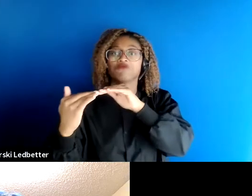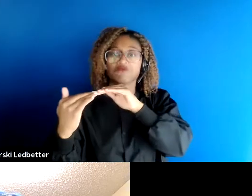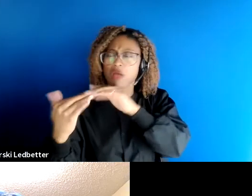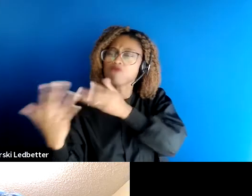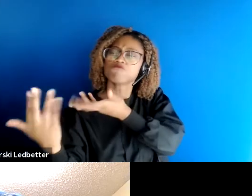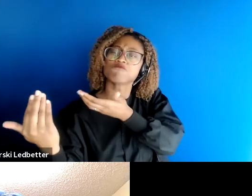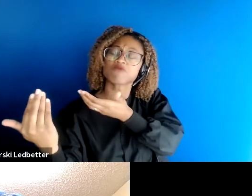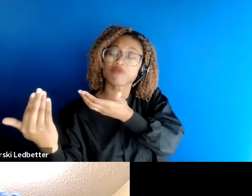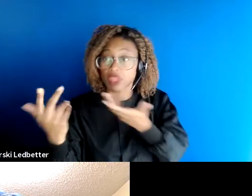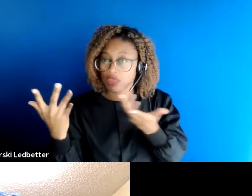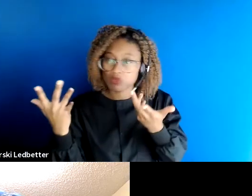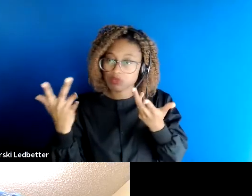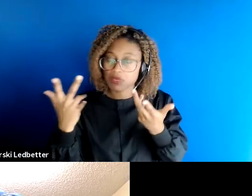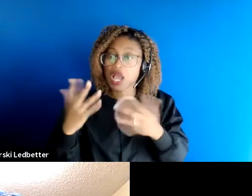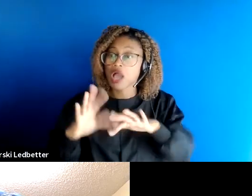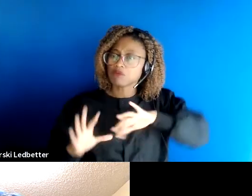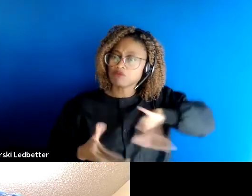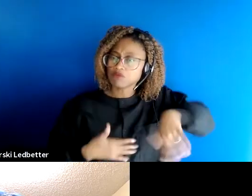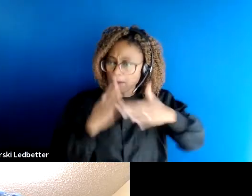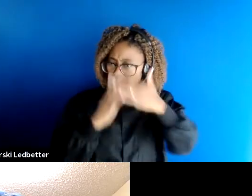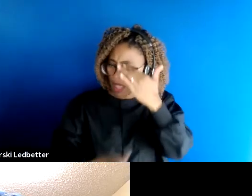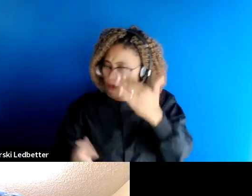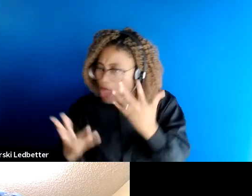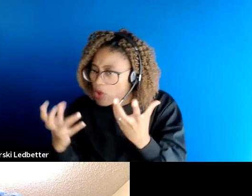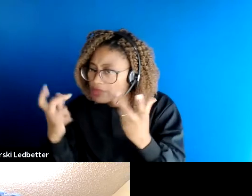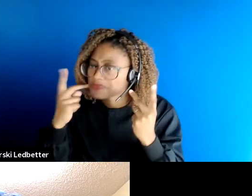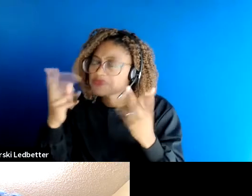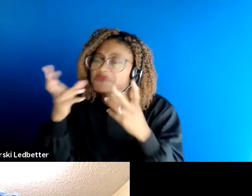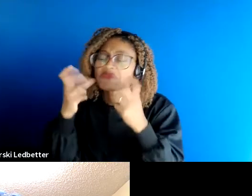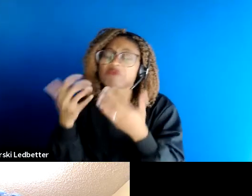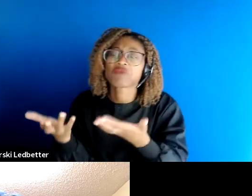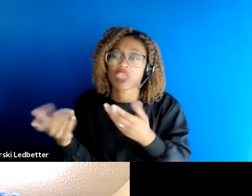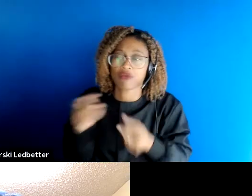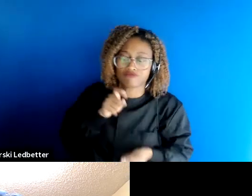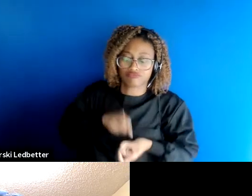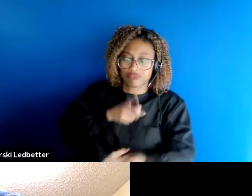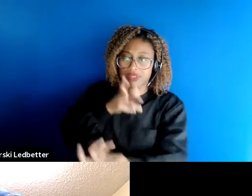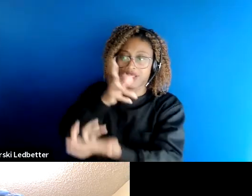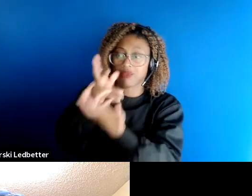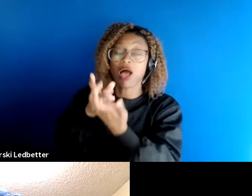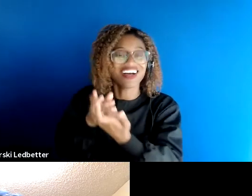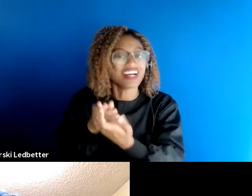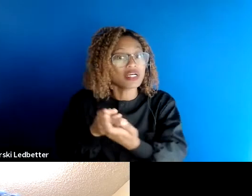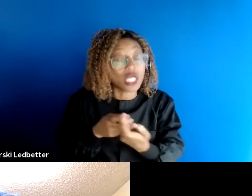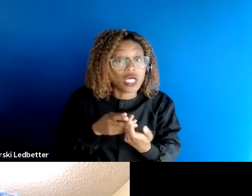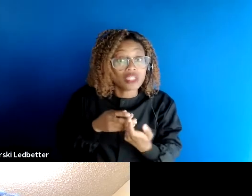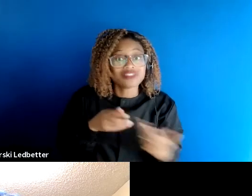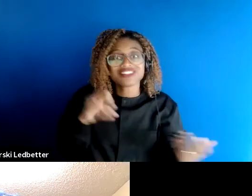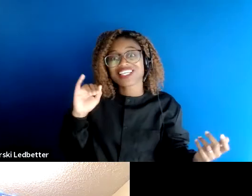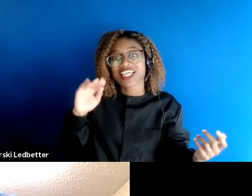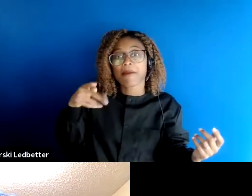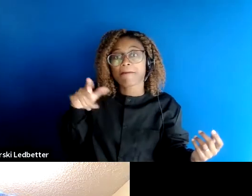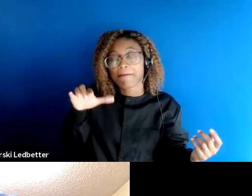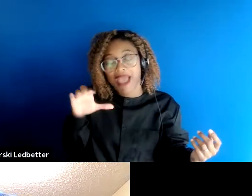an impact over intent mindset. So they always say, the old adage is that the road to heck is paved with